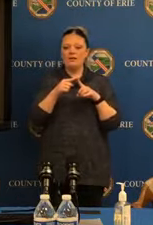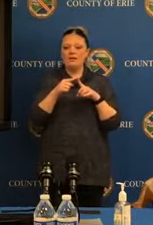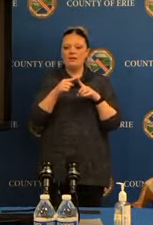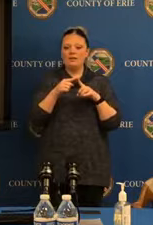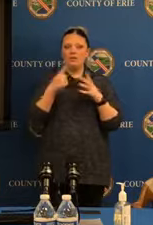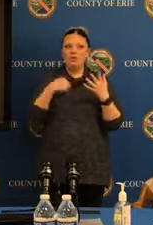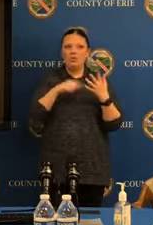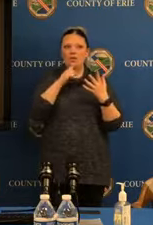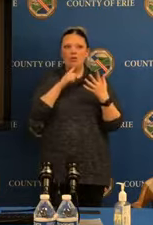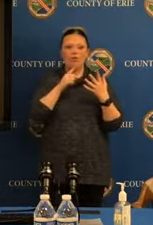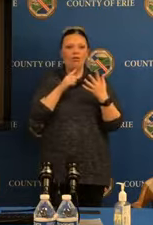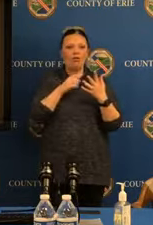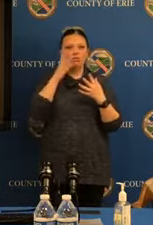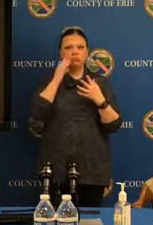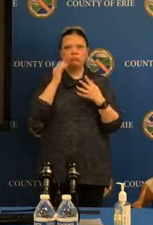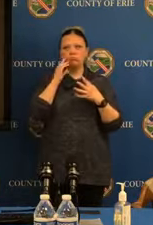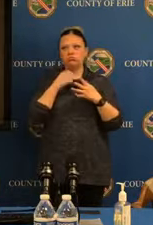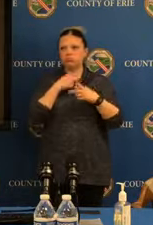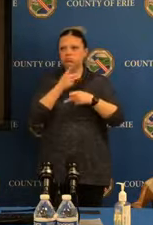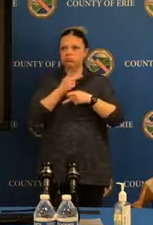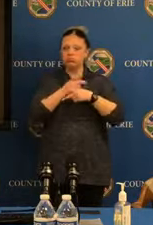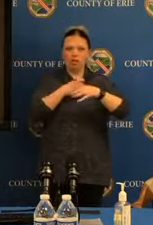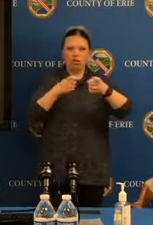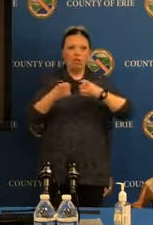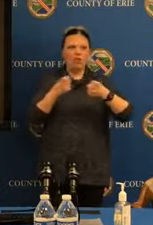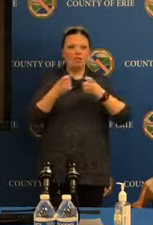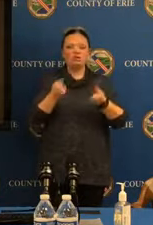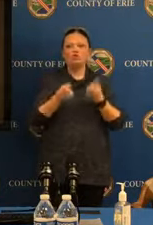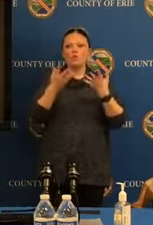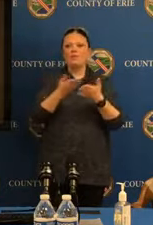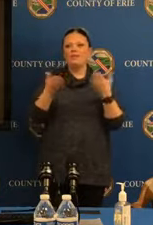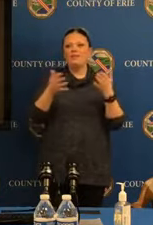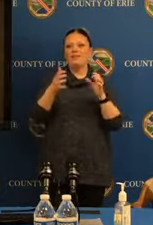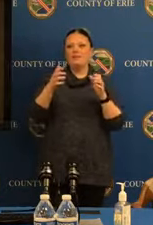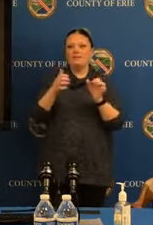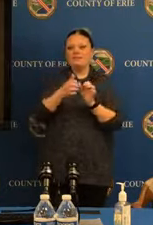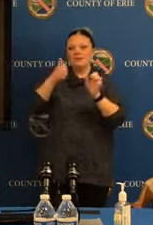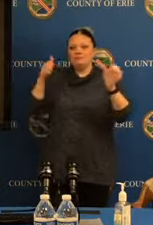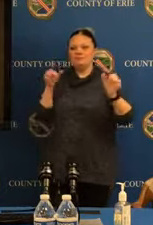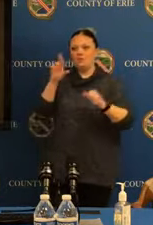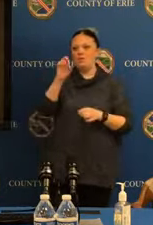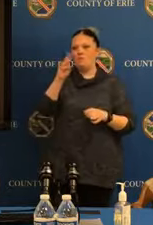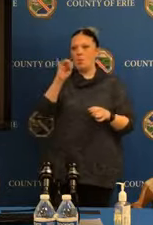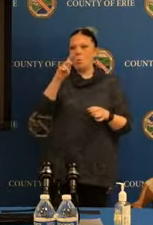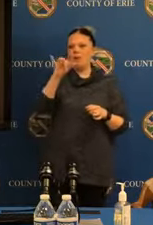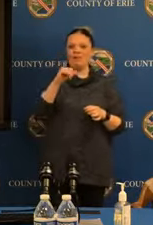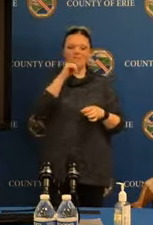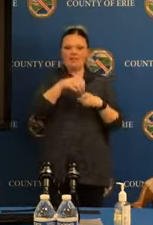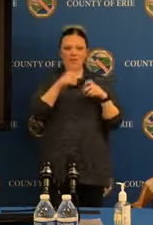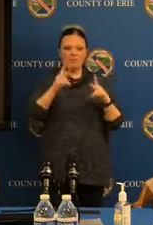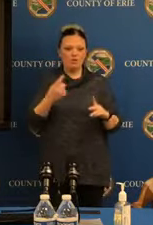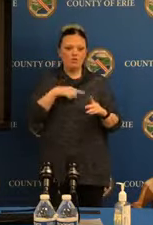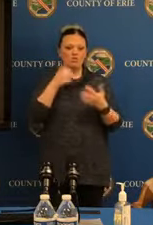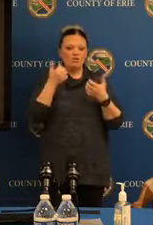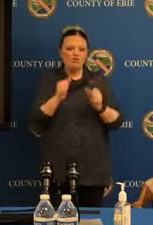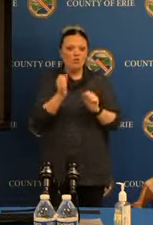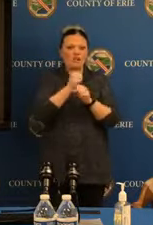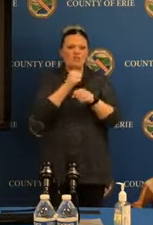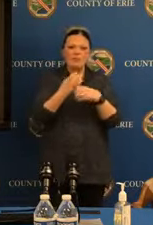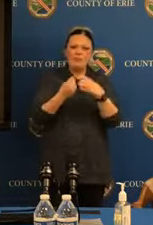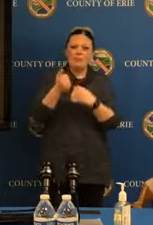we are handling so many things remotely rather than in person, we are trying to make the most current